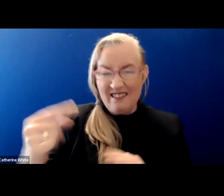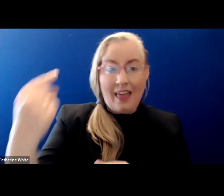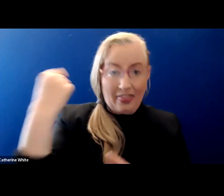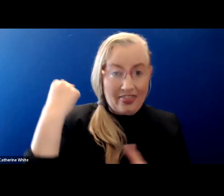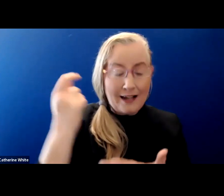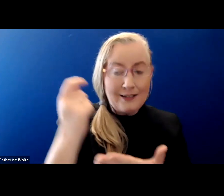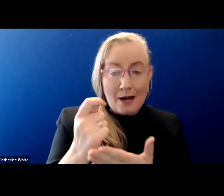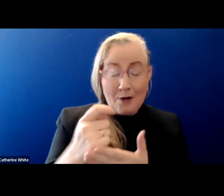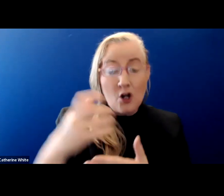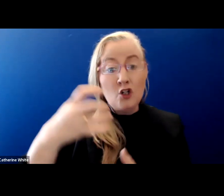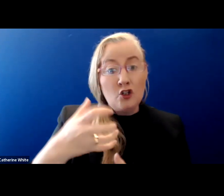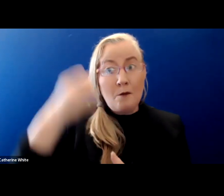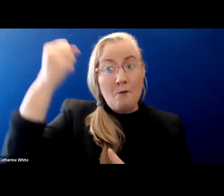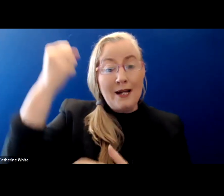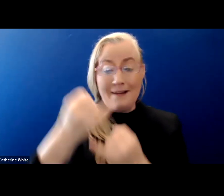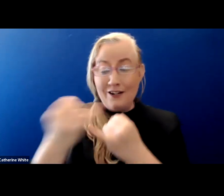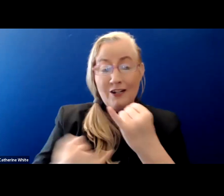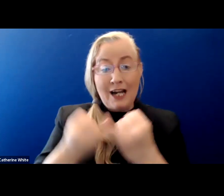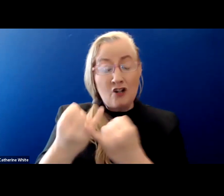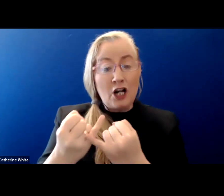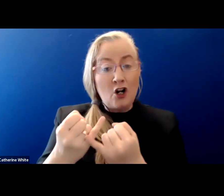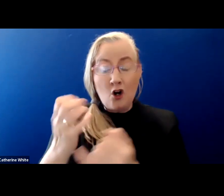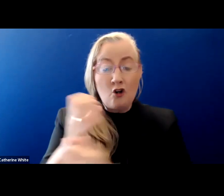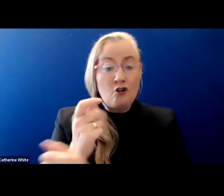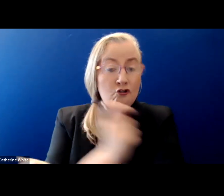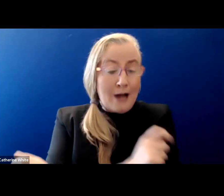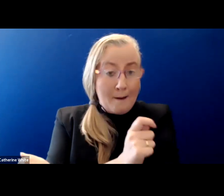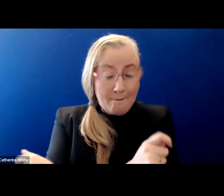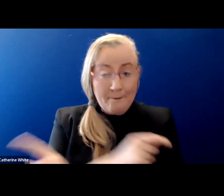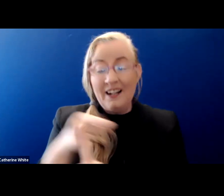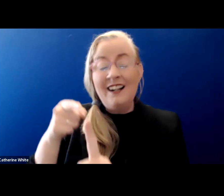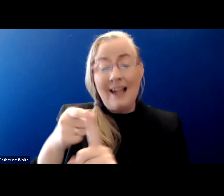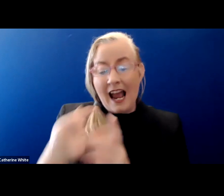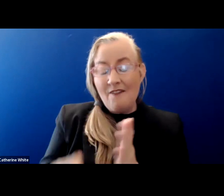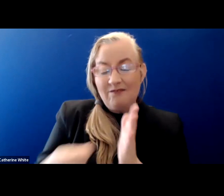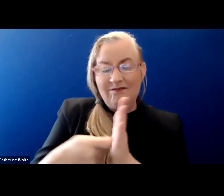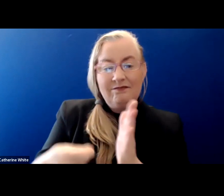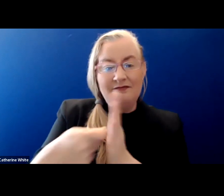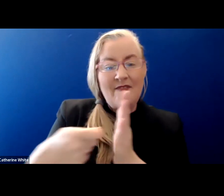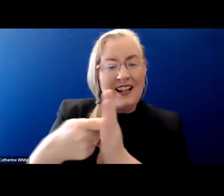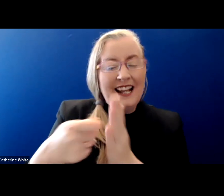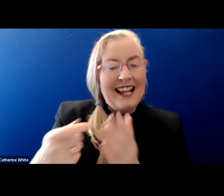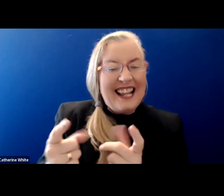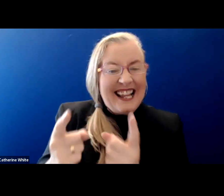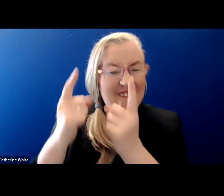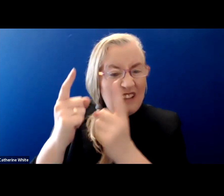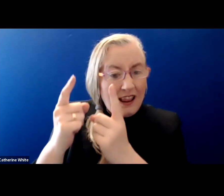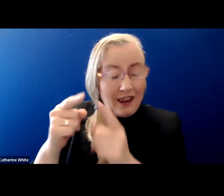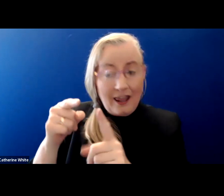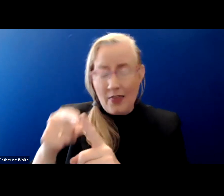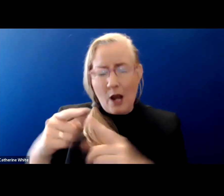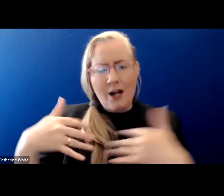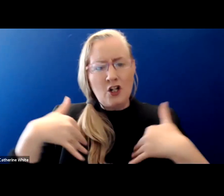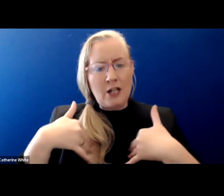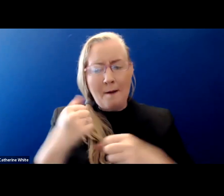the supreme international crime, which contains within itself the accumulated evil of the whole, their concern was more with